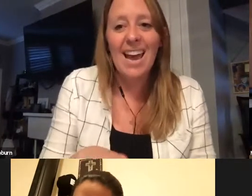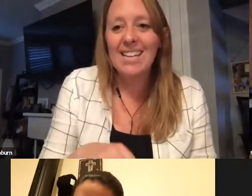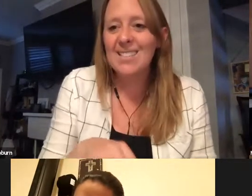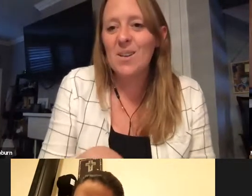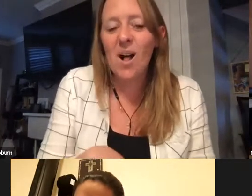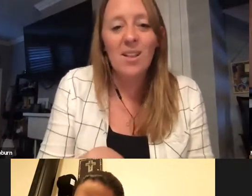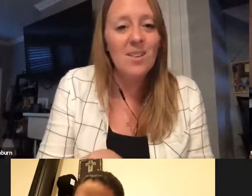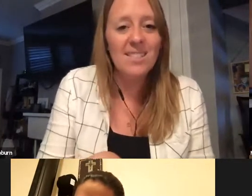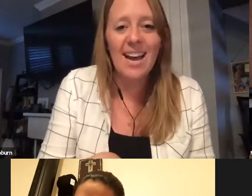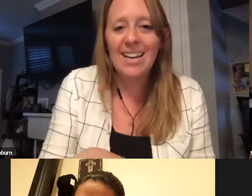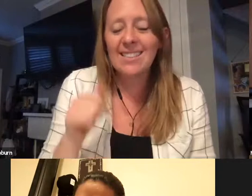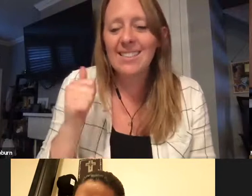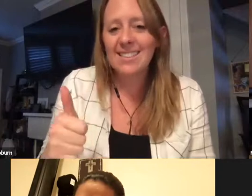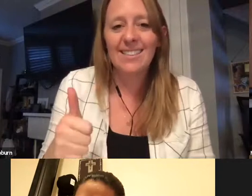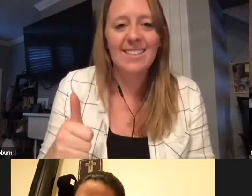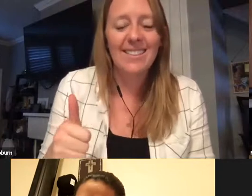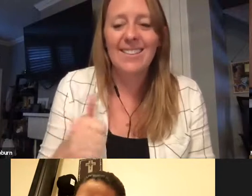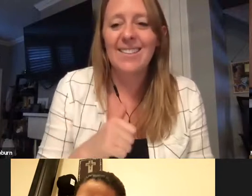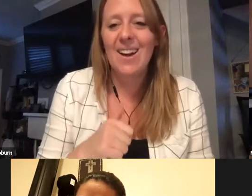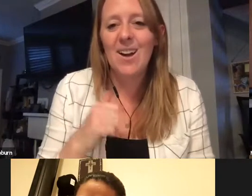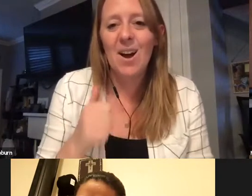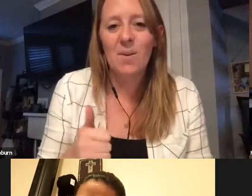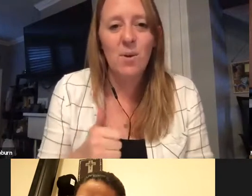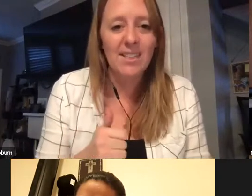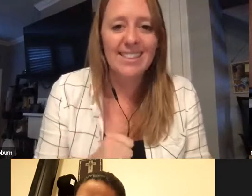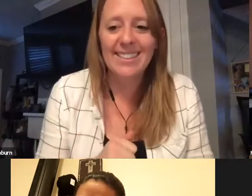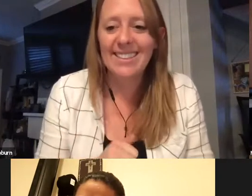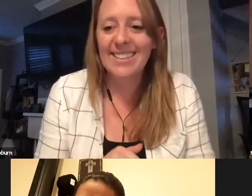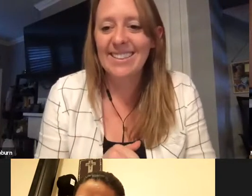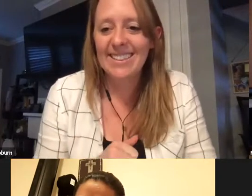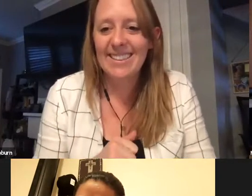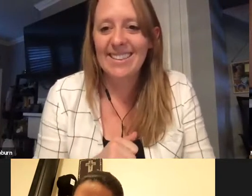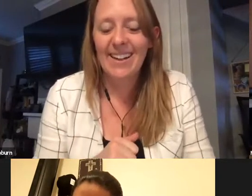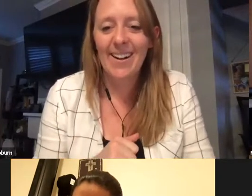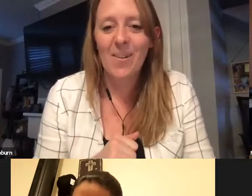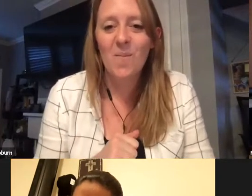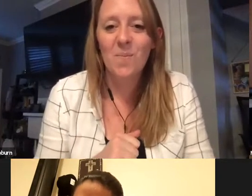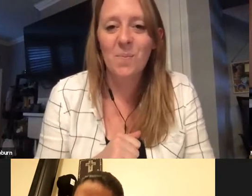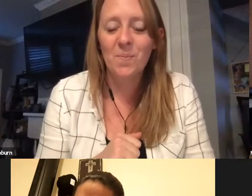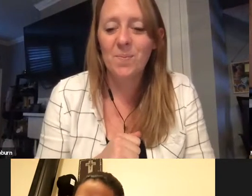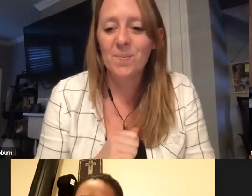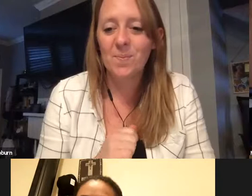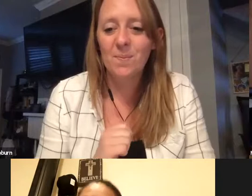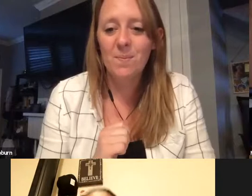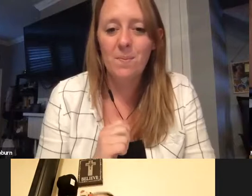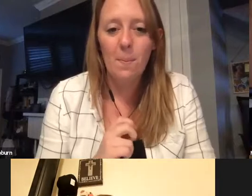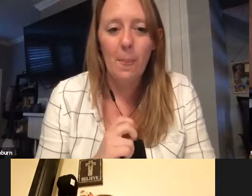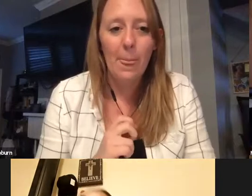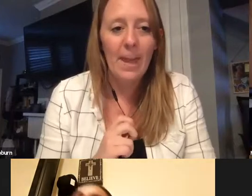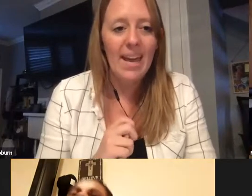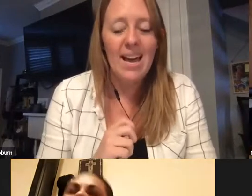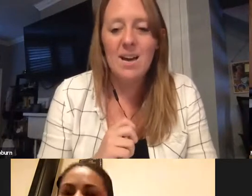But yes, so all of those signs are important. Sí, entonces todas esas señas son